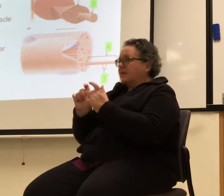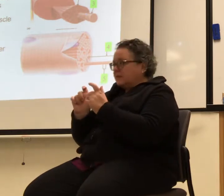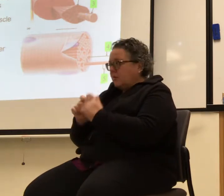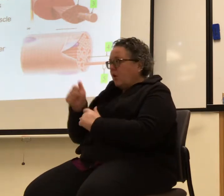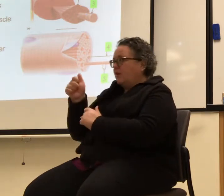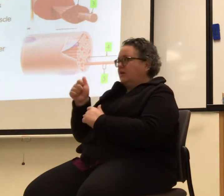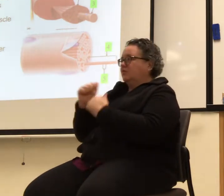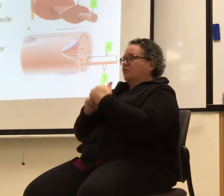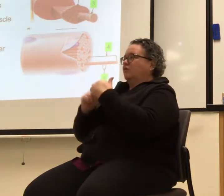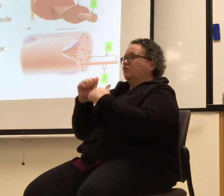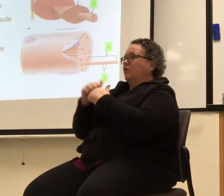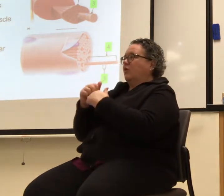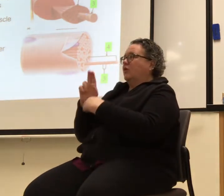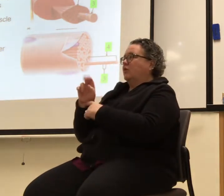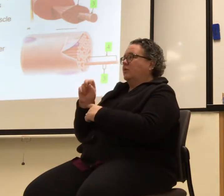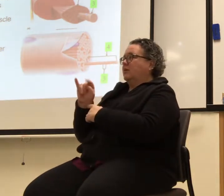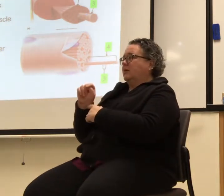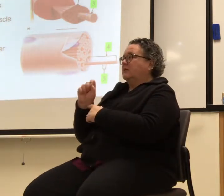structural unit of muscle.